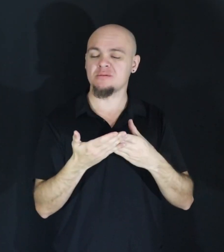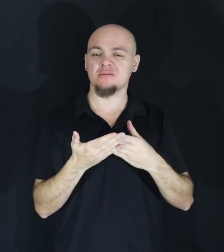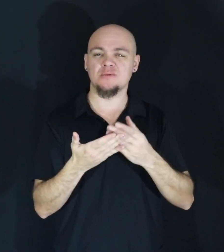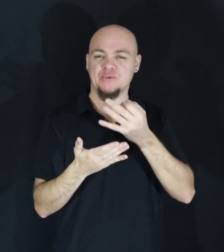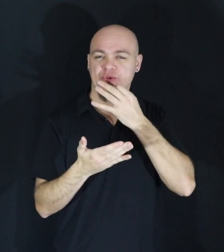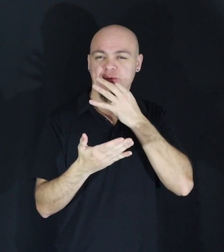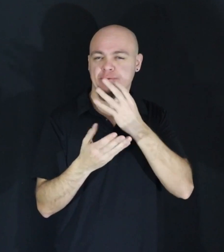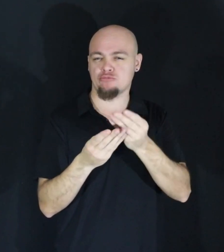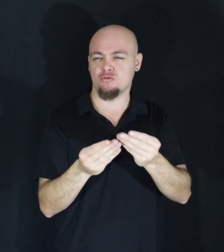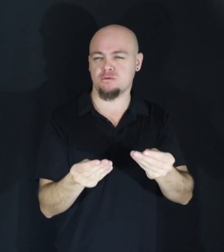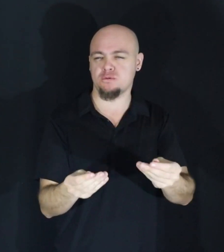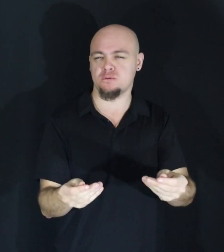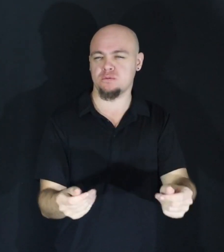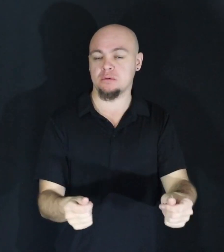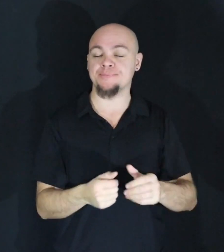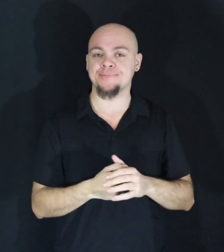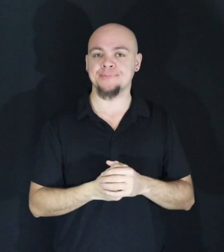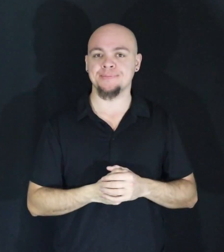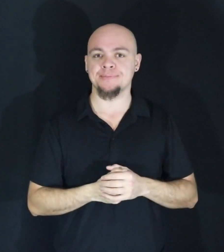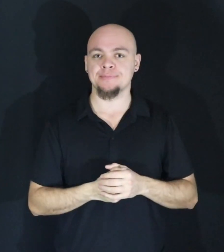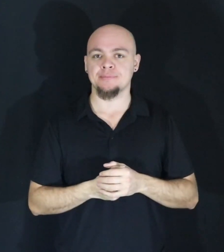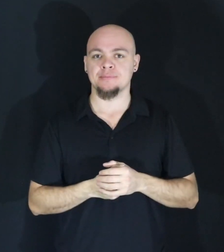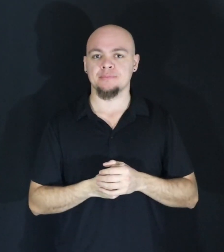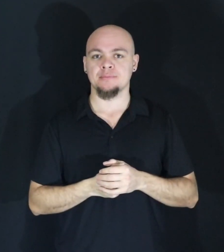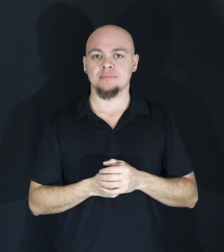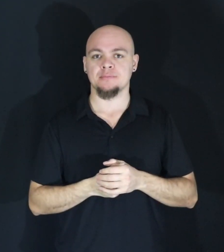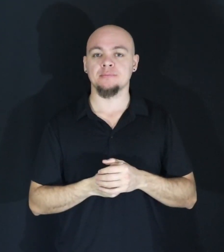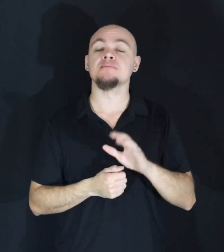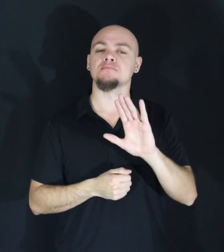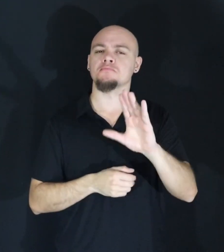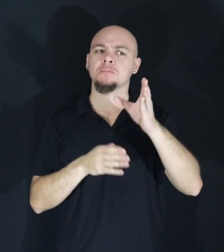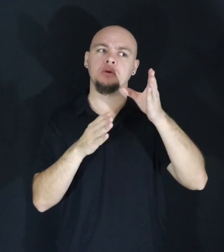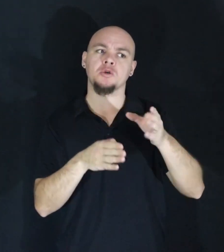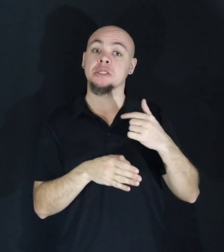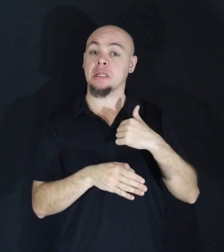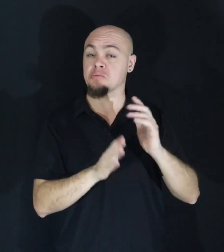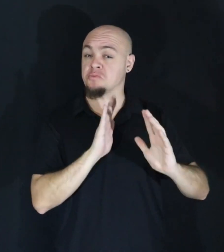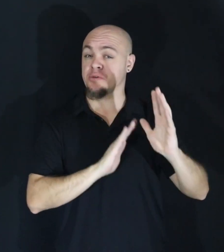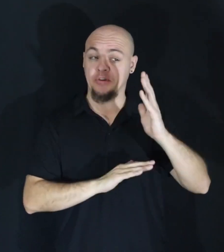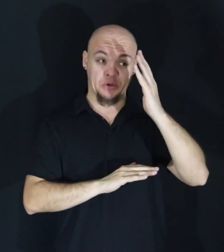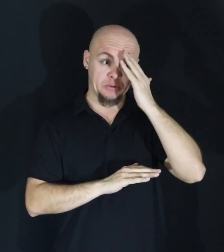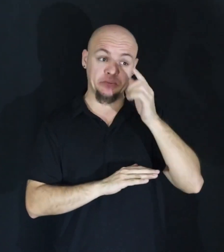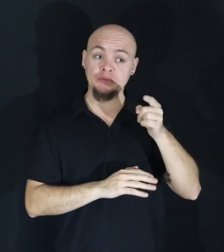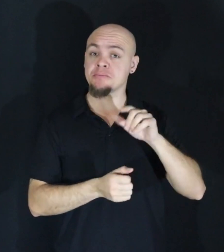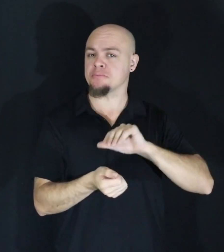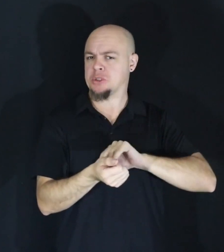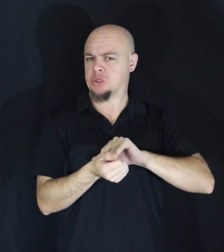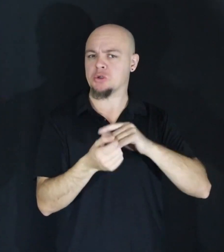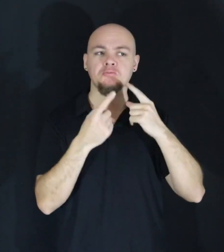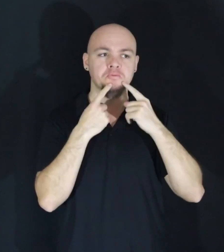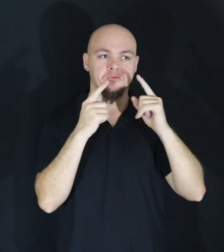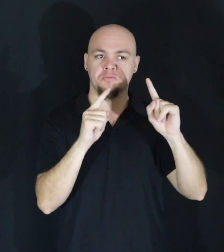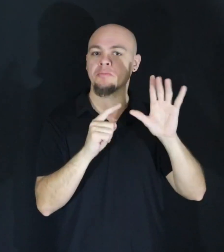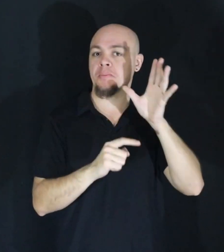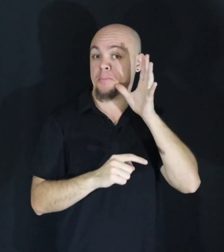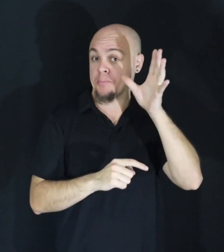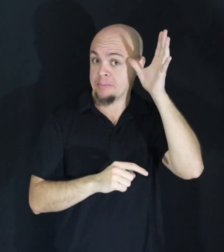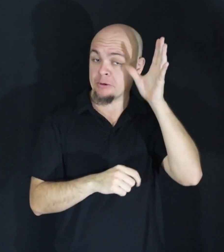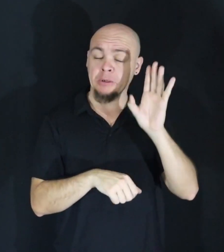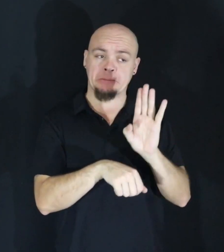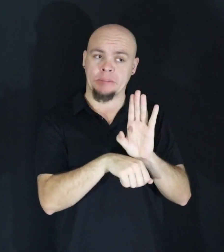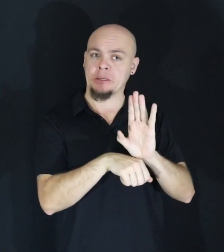vanish. Let me tell you about someone I once knew. A successful doctor, parent, business